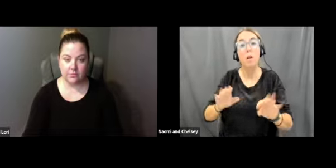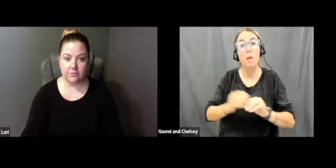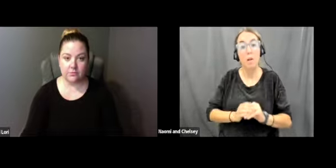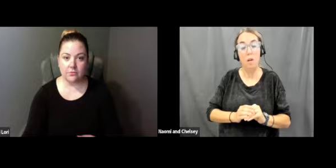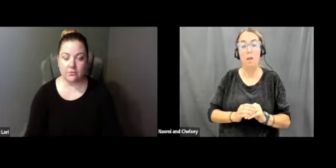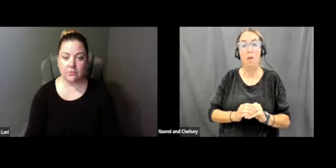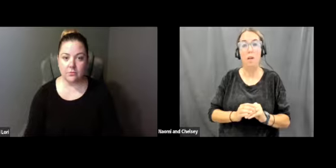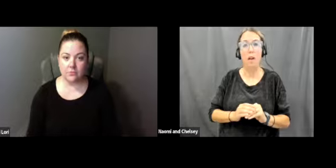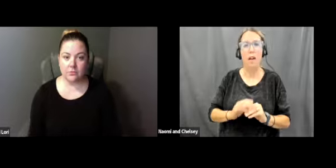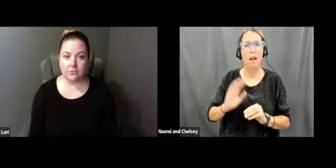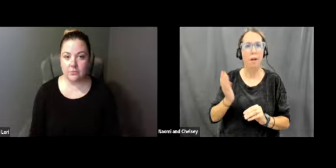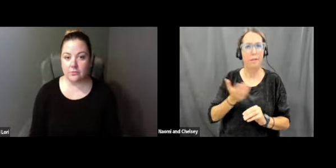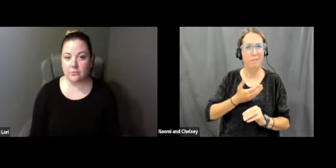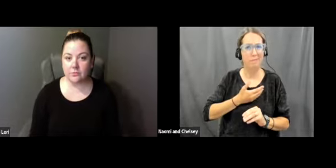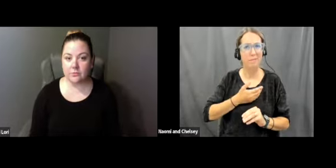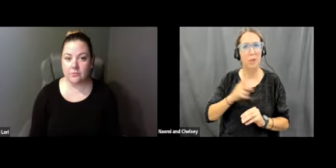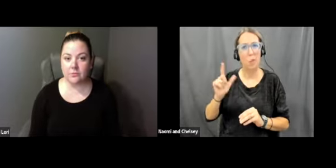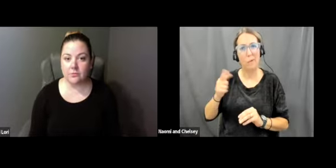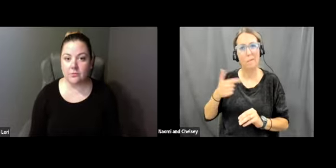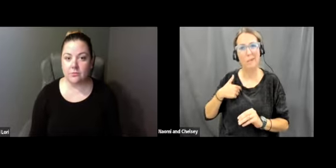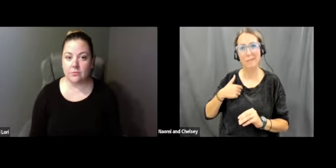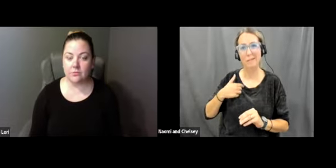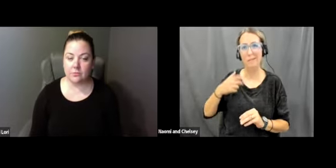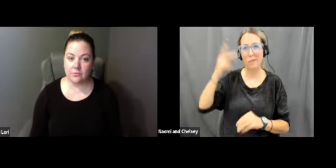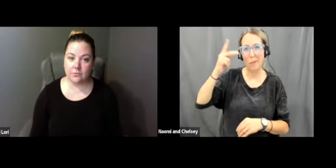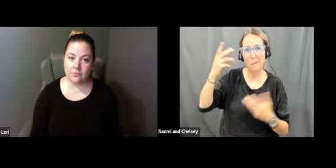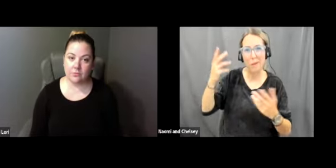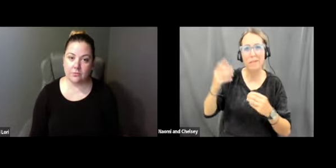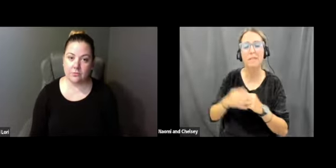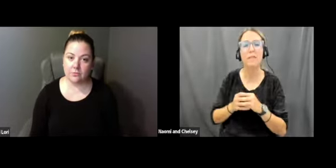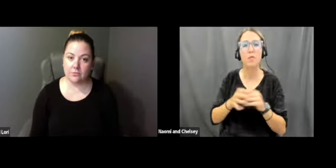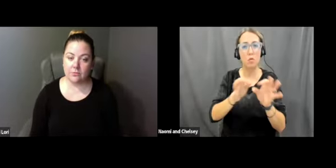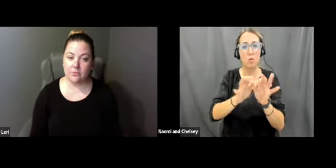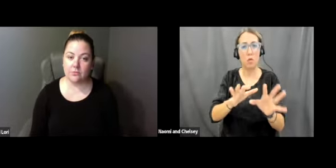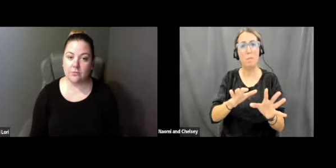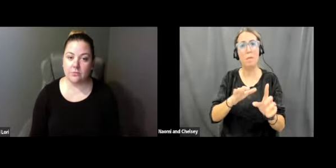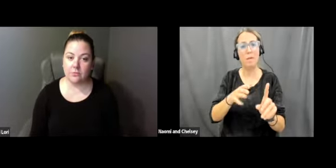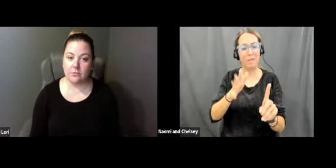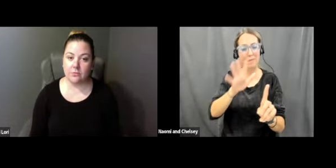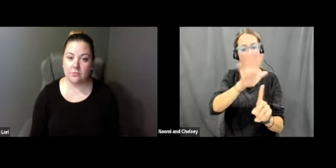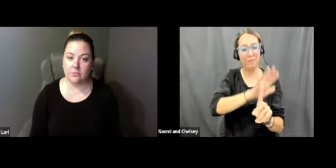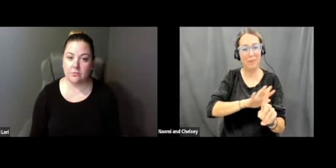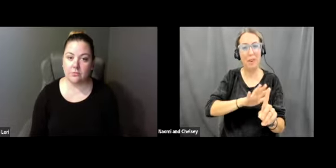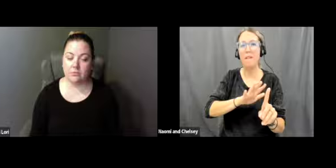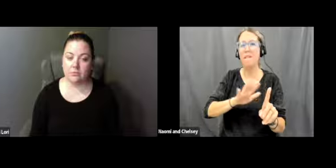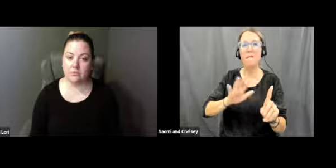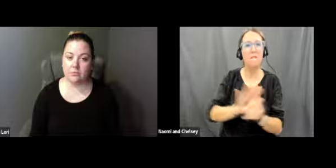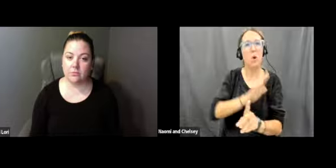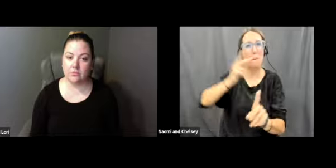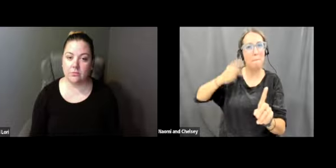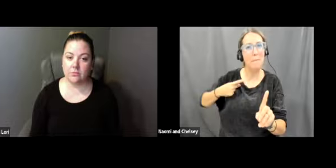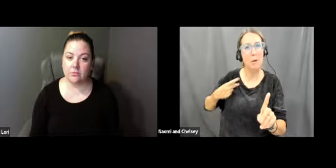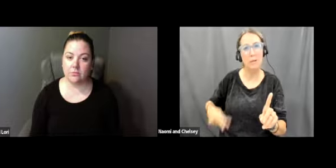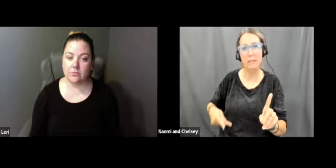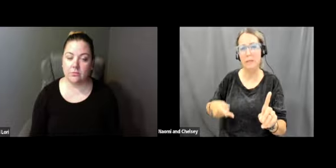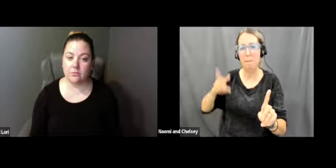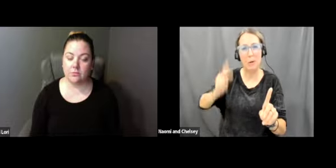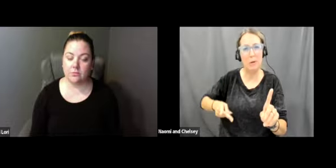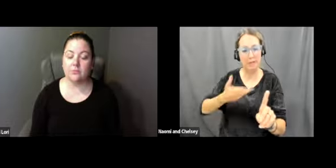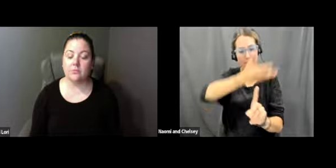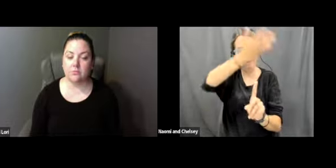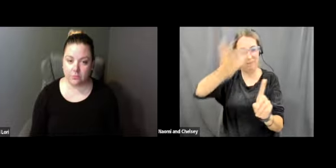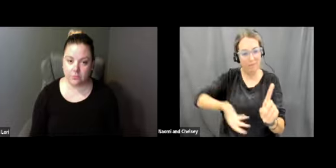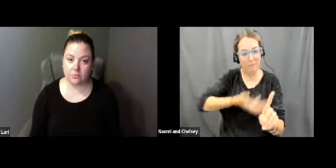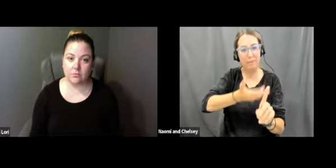people, and that's how we view our colleagues, and that's how we view students who have the goal of becoming